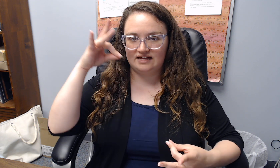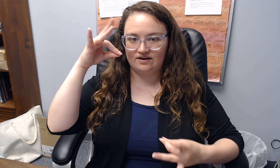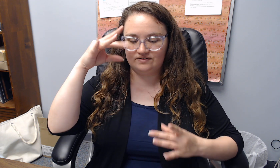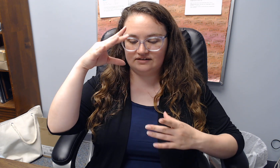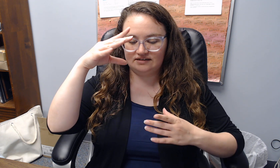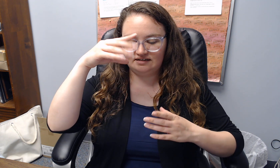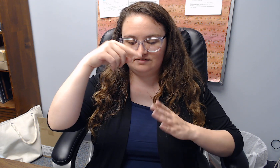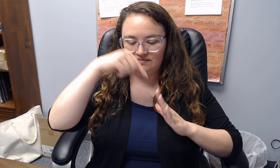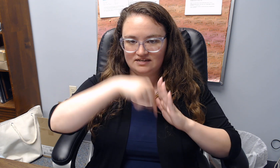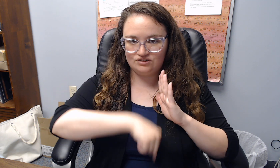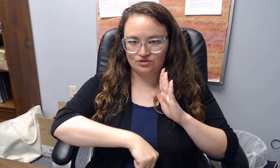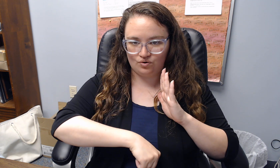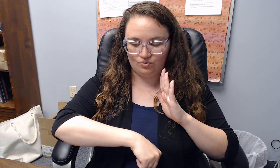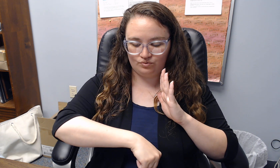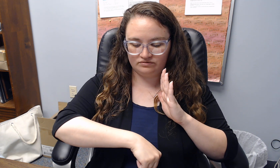Down in my soul.